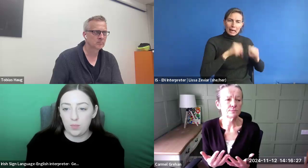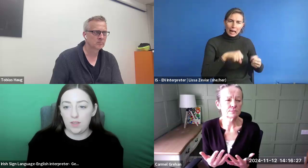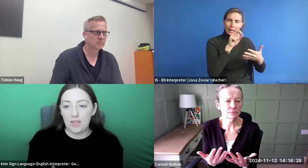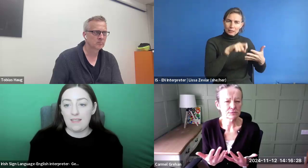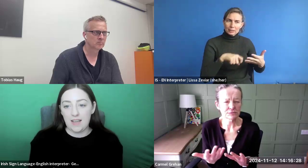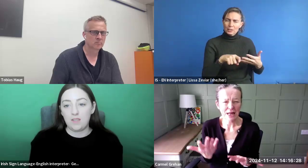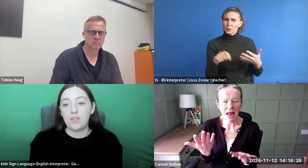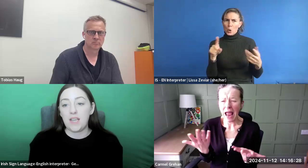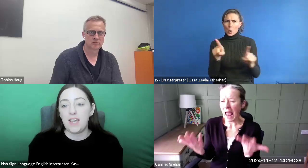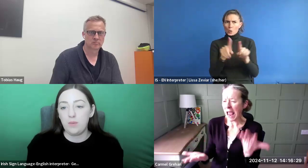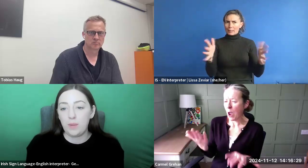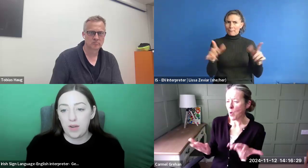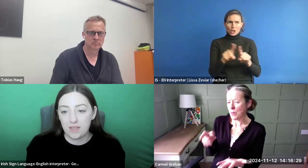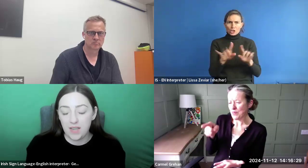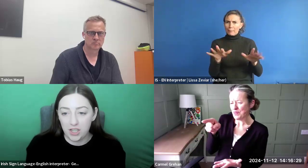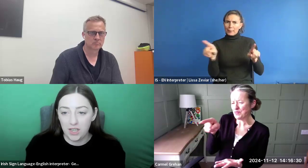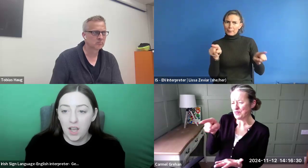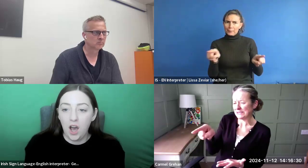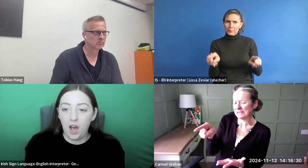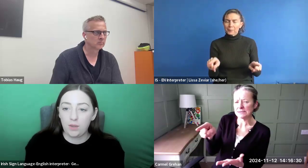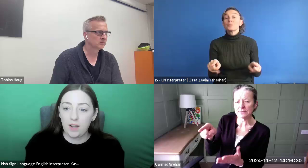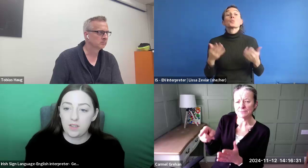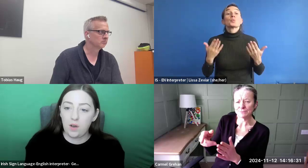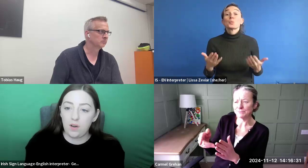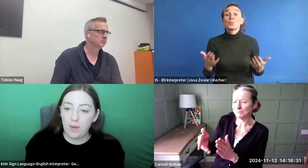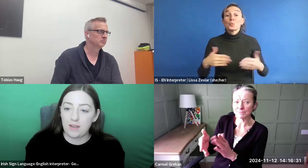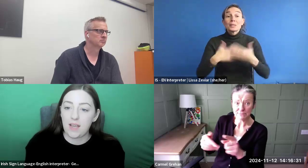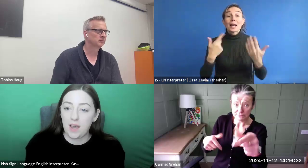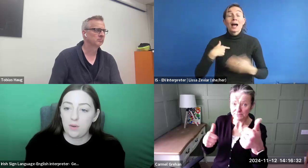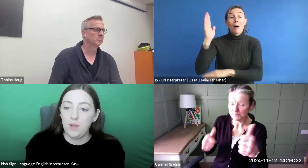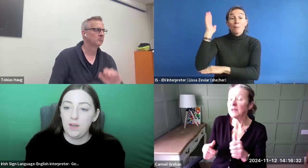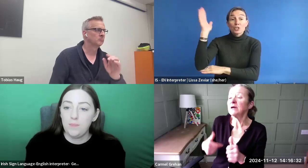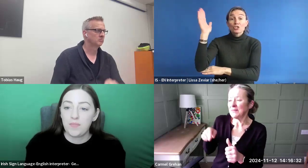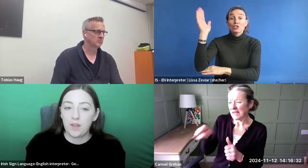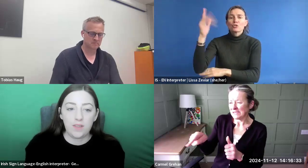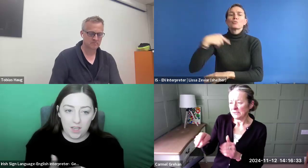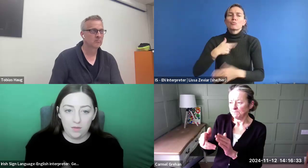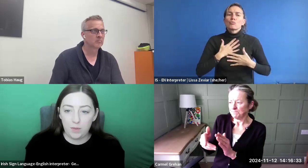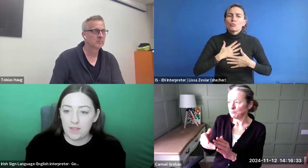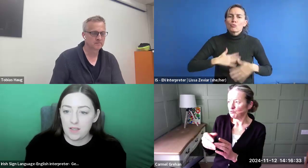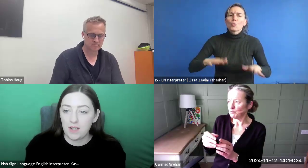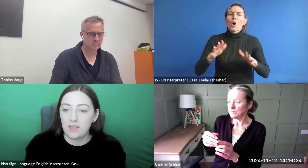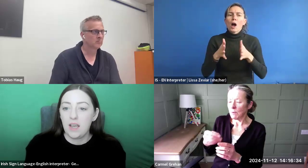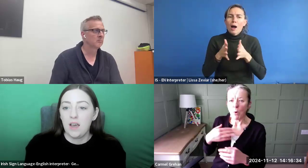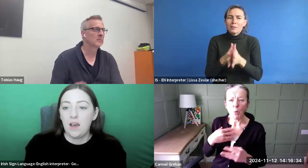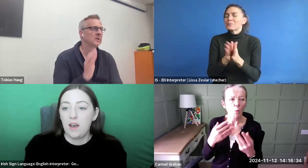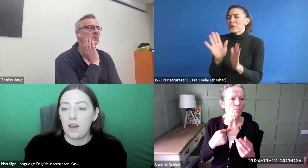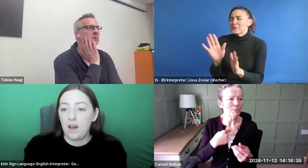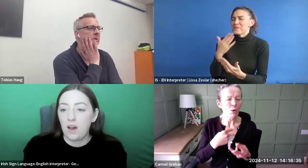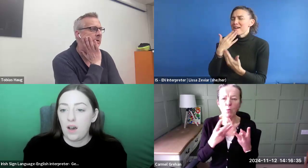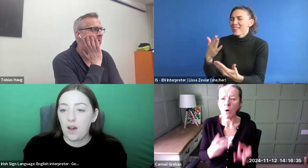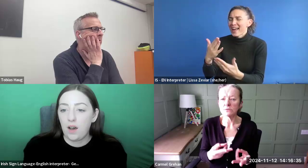and the principle in that. So today for my presentation, I would like to talk about how, and thank you for moving the slide.